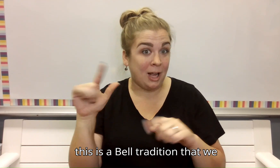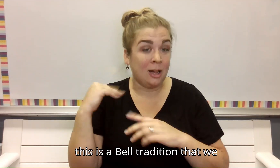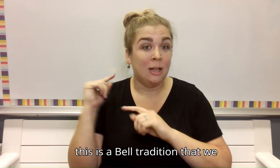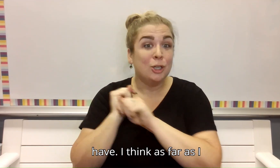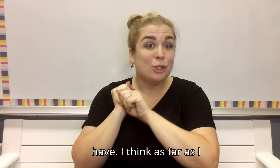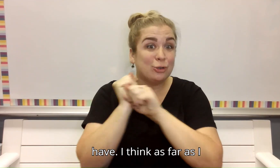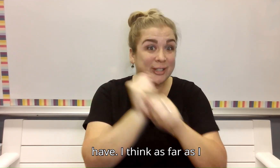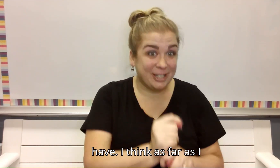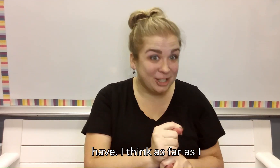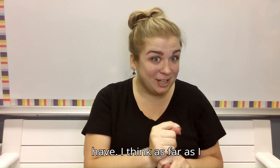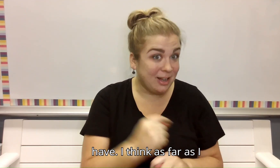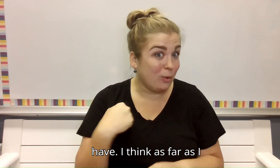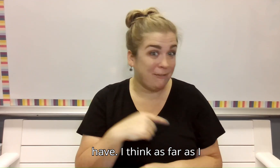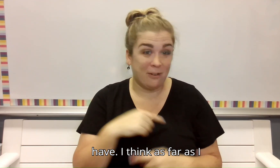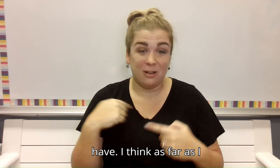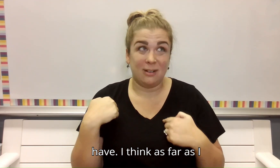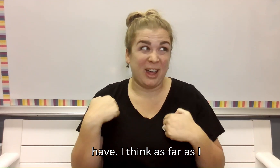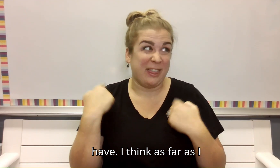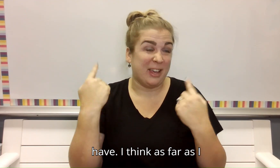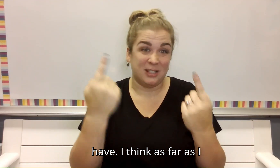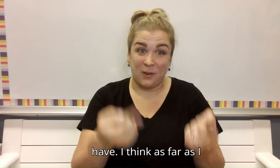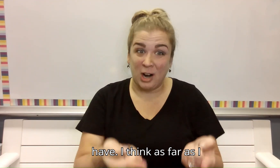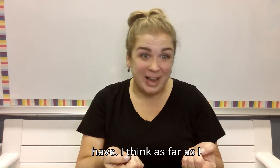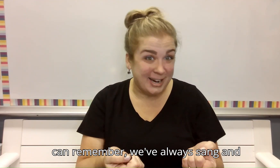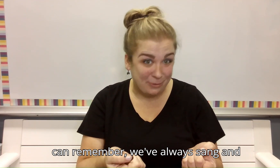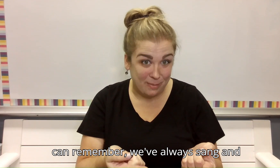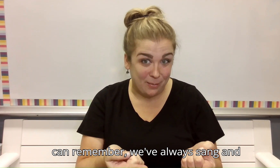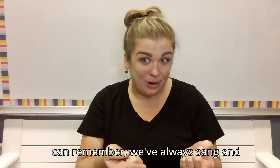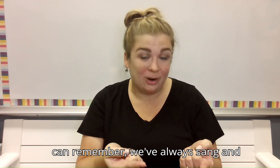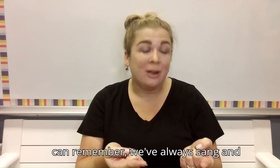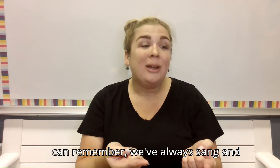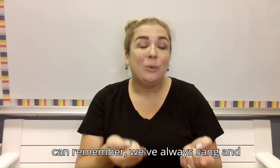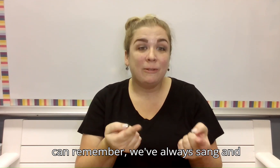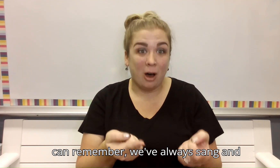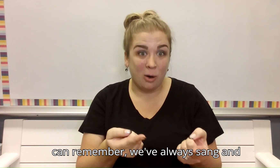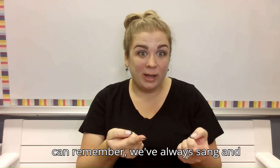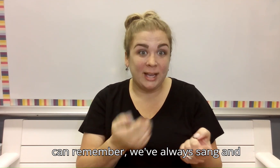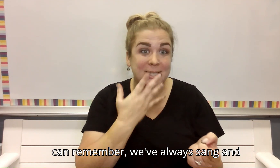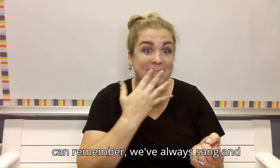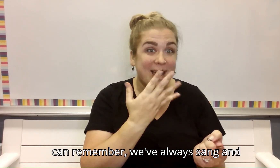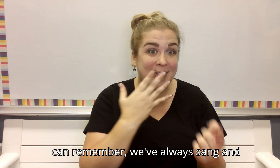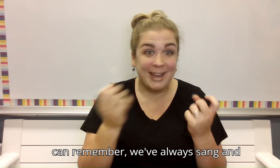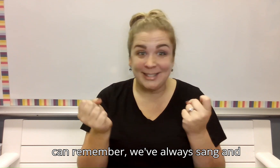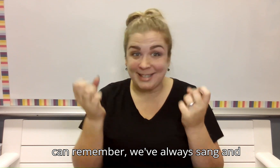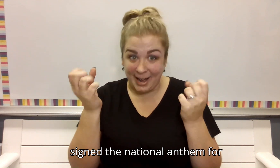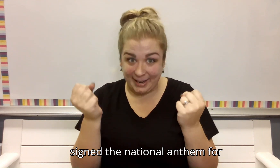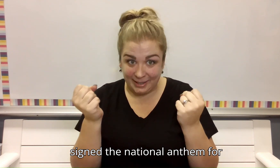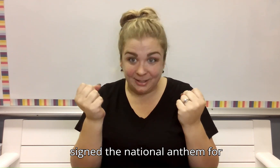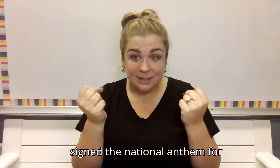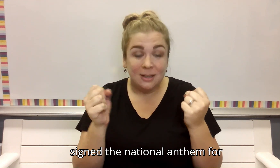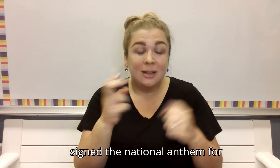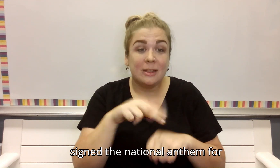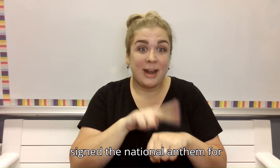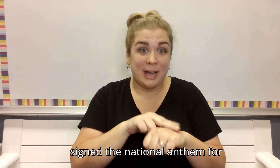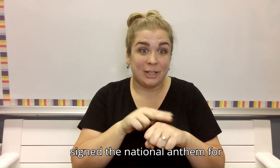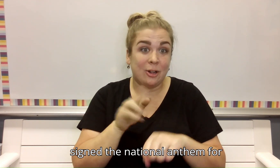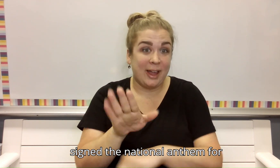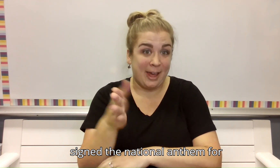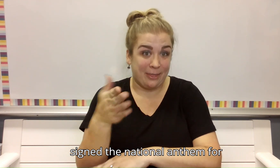Bell tradition that I think, as far as I can remember, we've always sang and signed the national